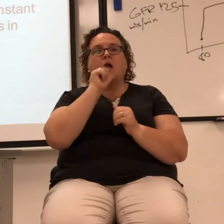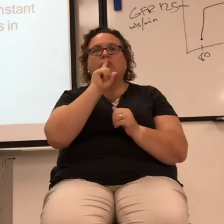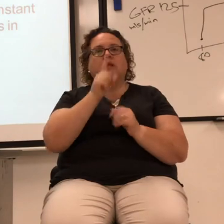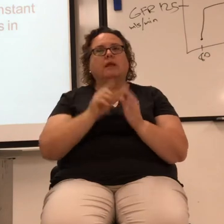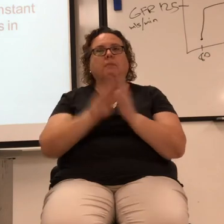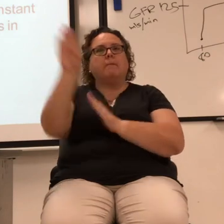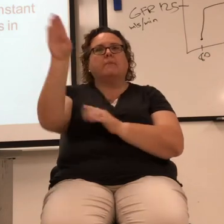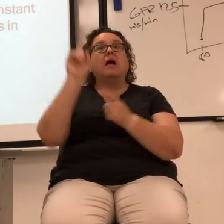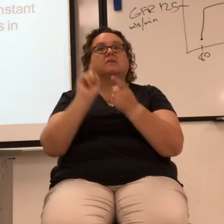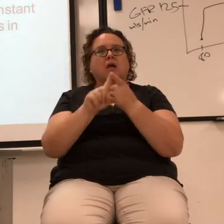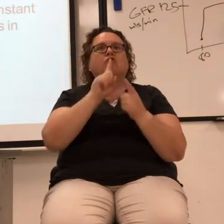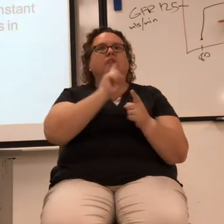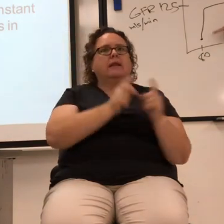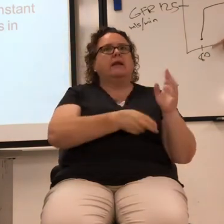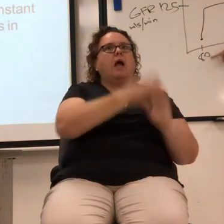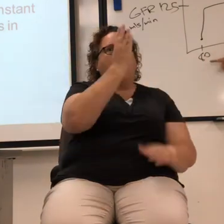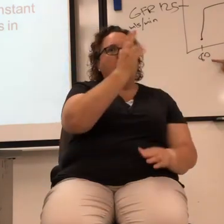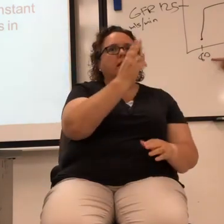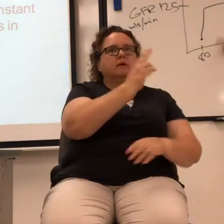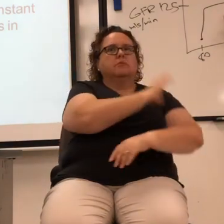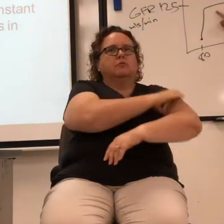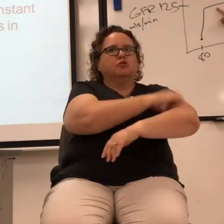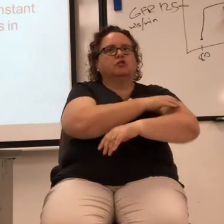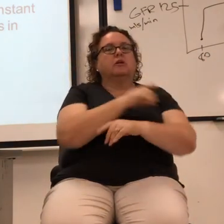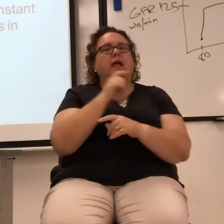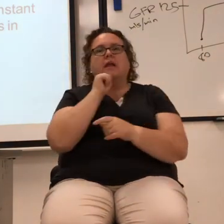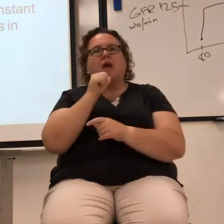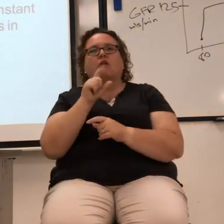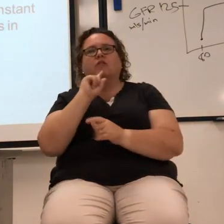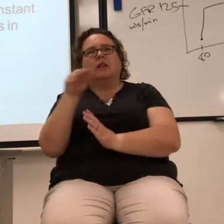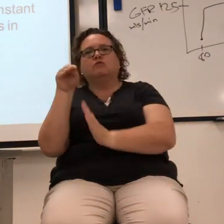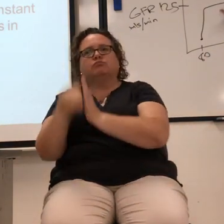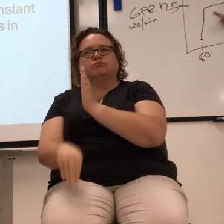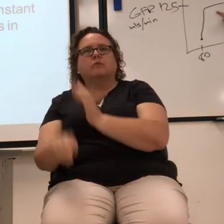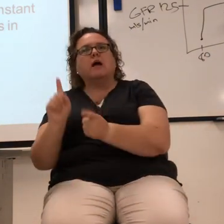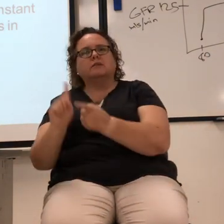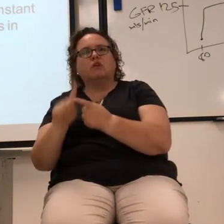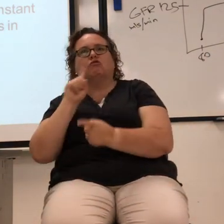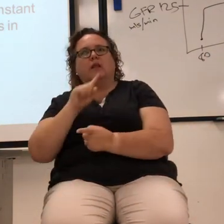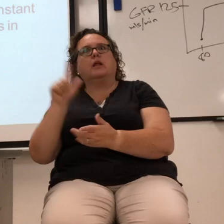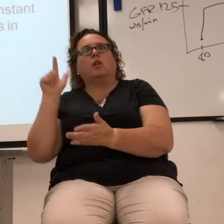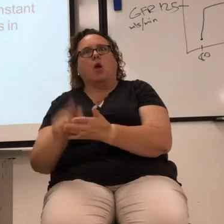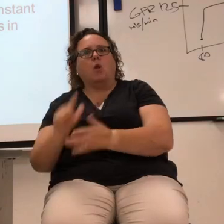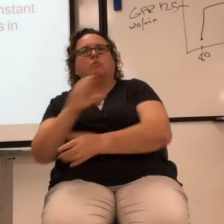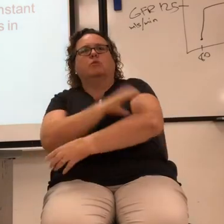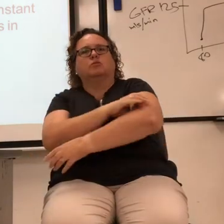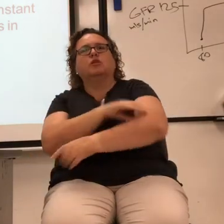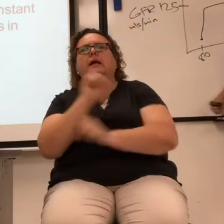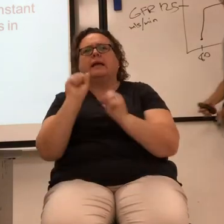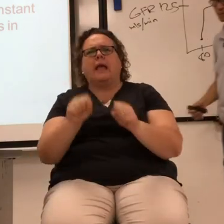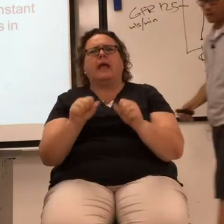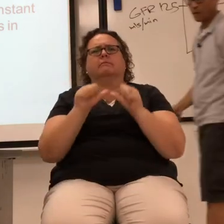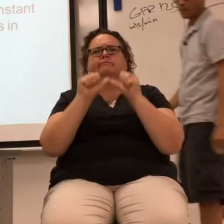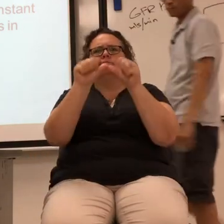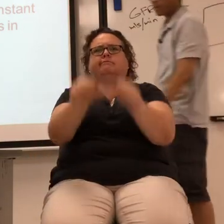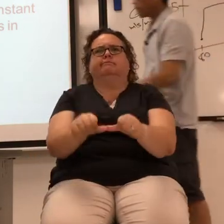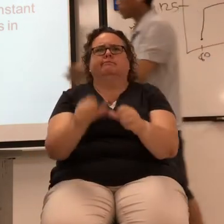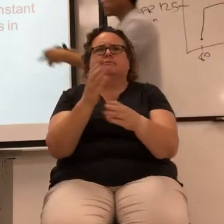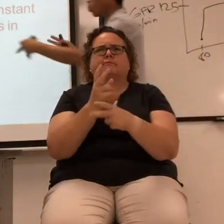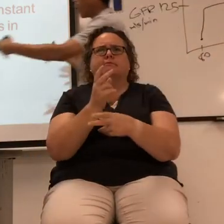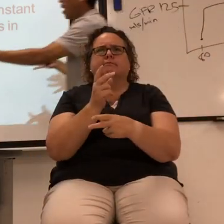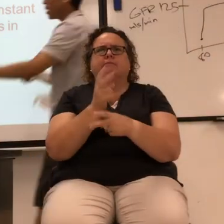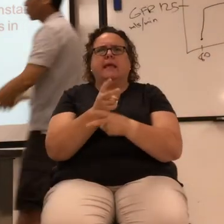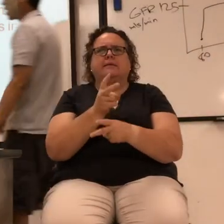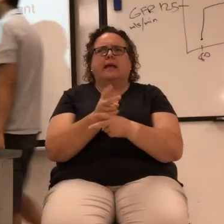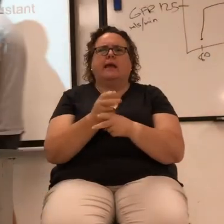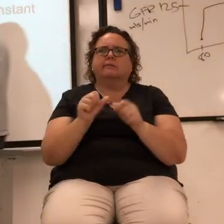high, or it doesn't really drop off until you get super low. So, you know, it can really maintain 125 all by itself really well